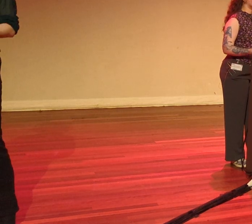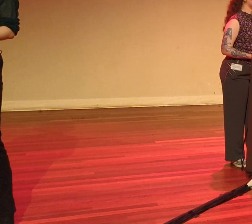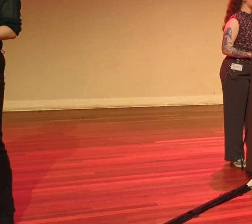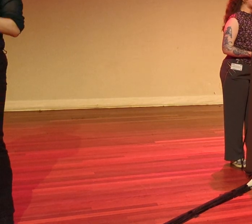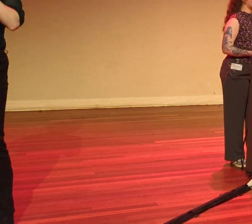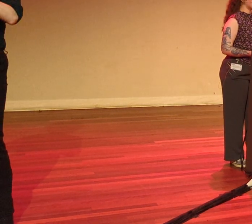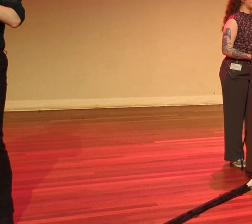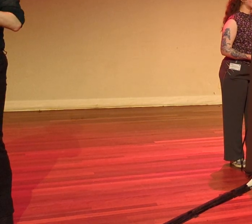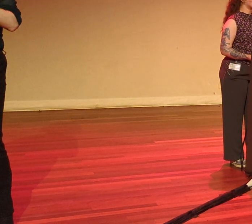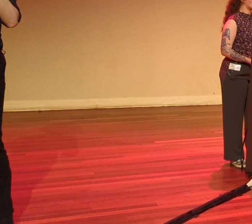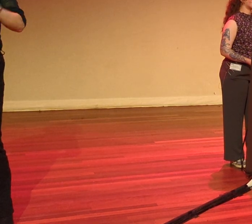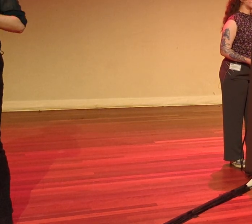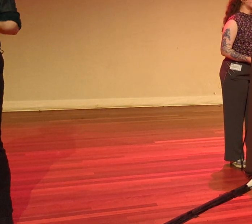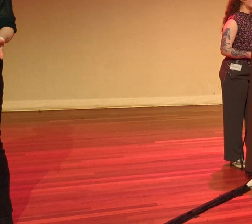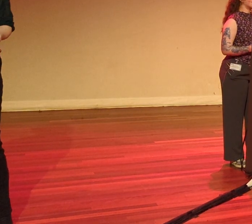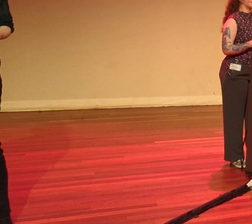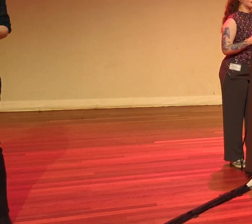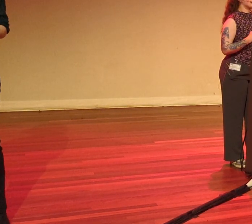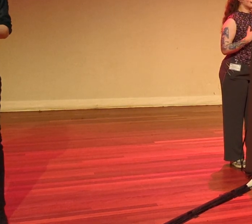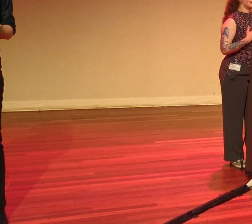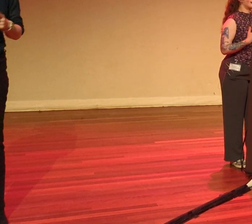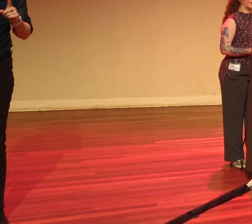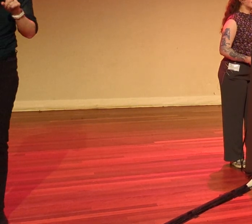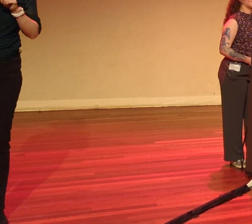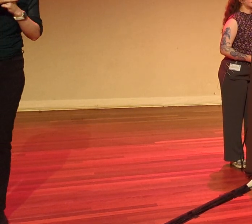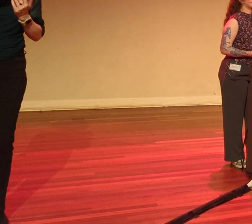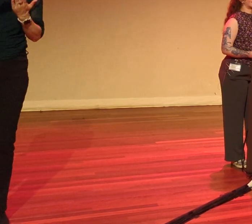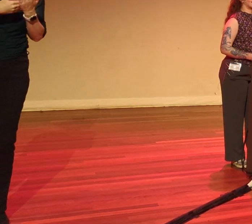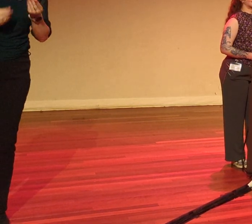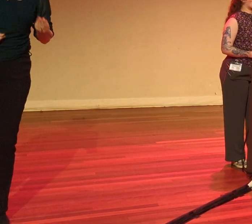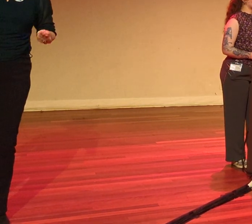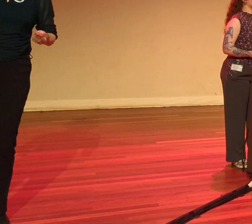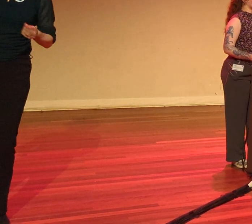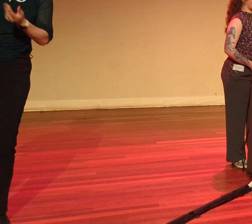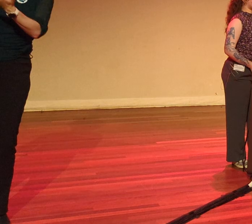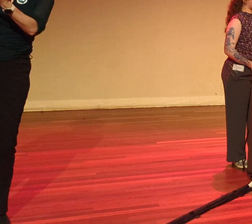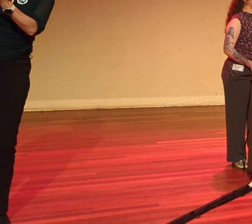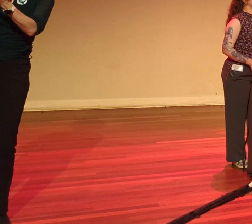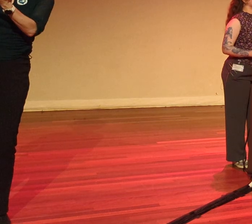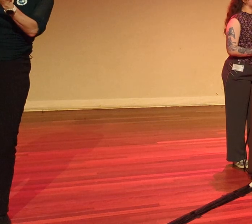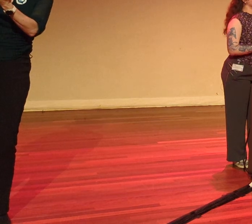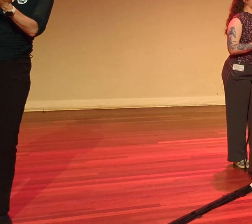the context that you give the model very much informs how it